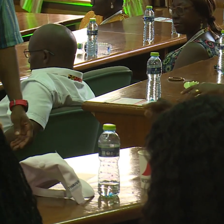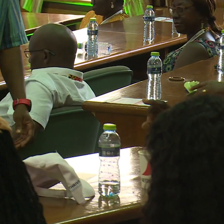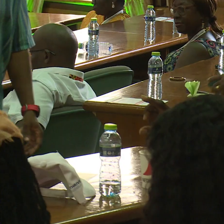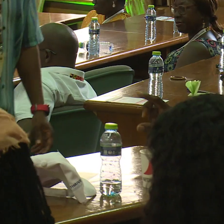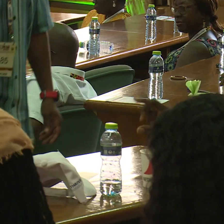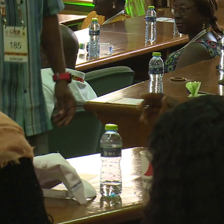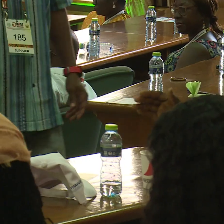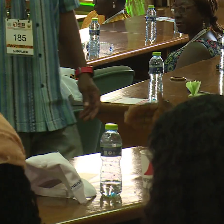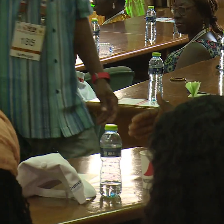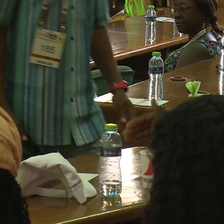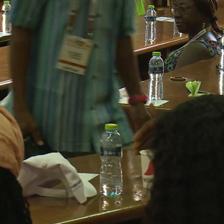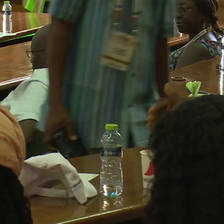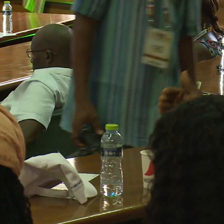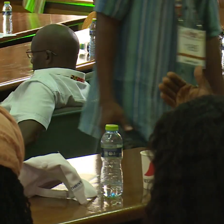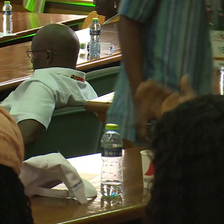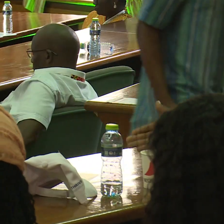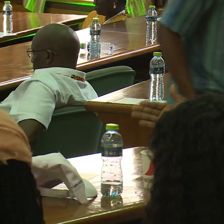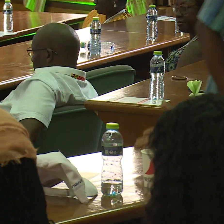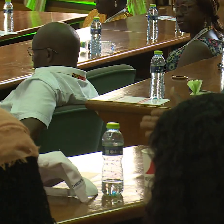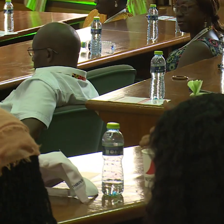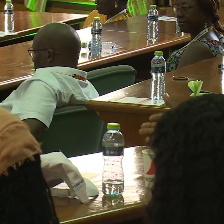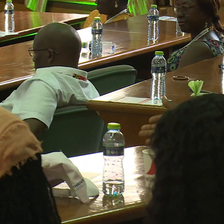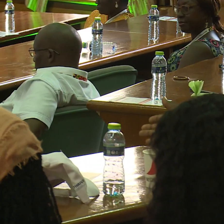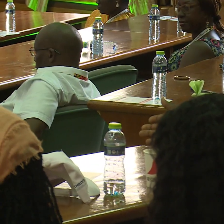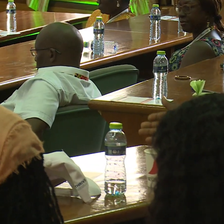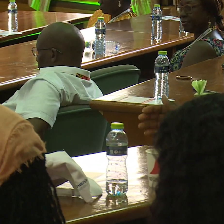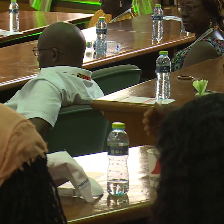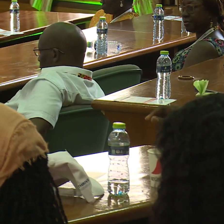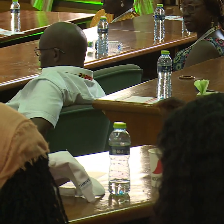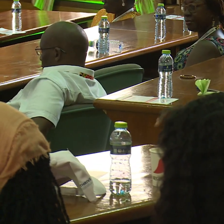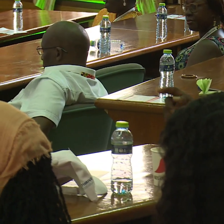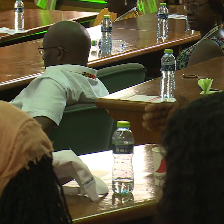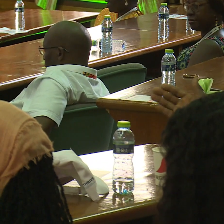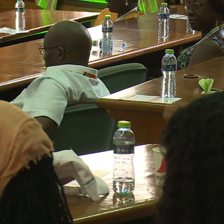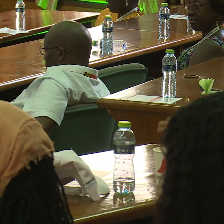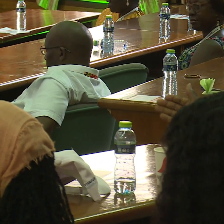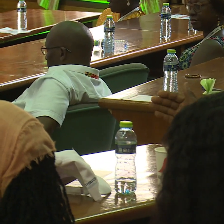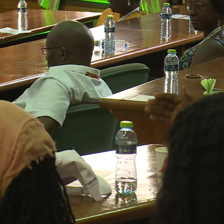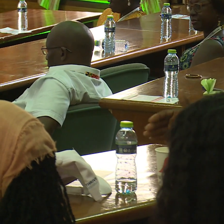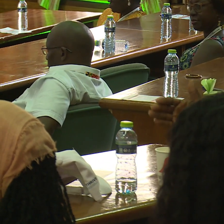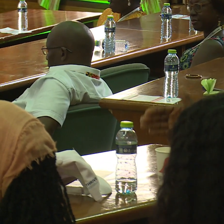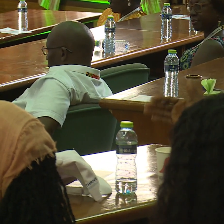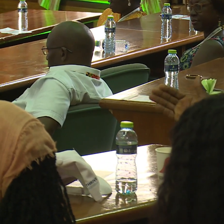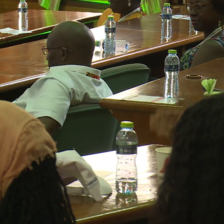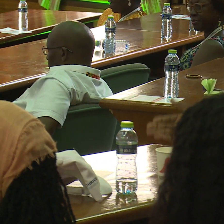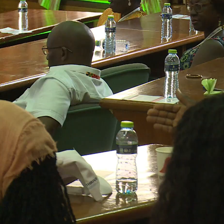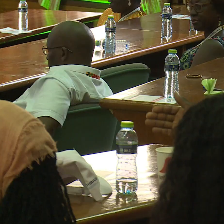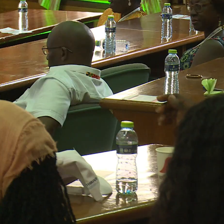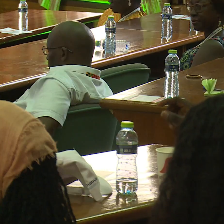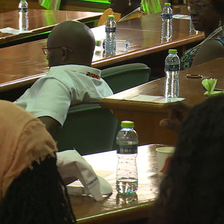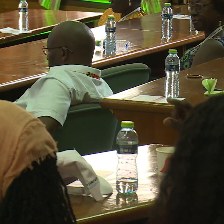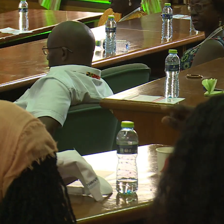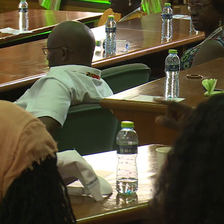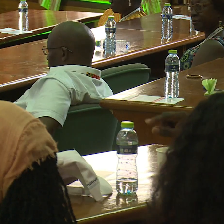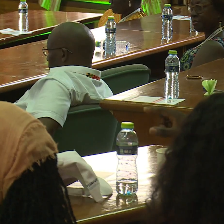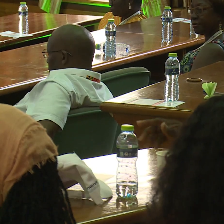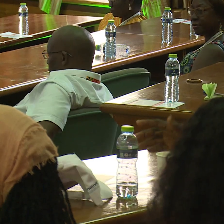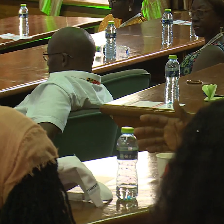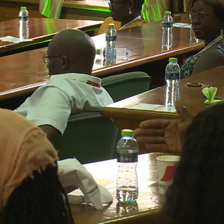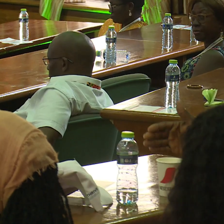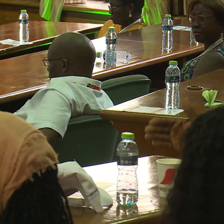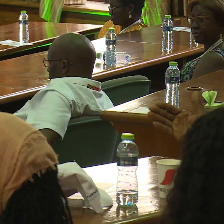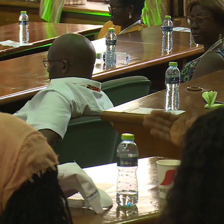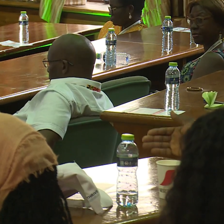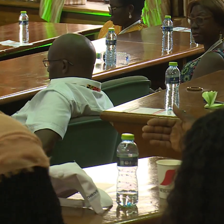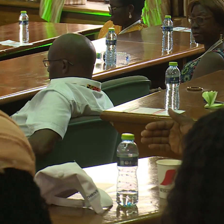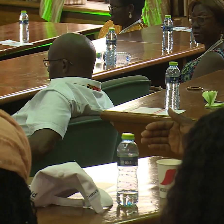are you able to gauge those who actually get access? I want to go a step further. After they get the access, are there mechanisms